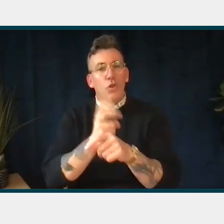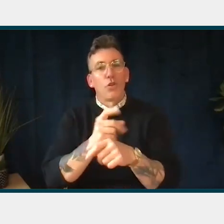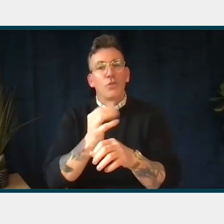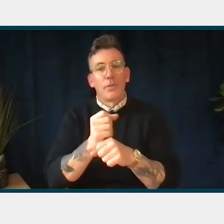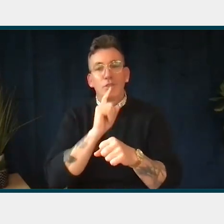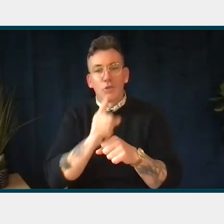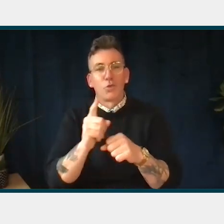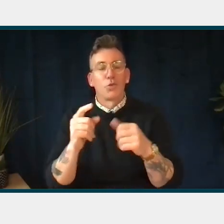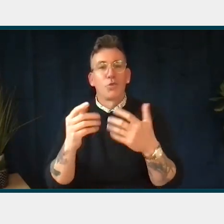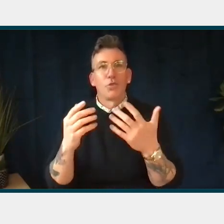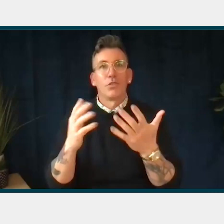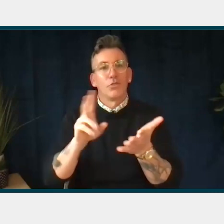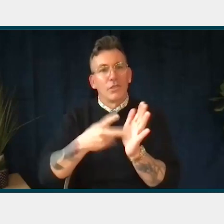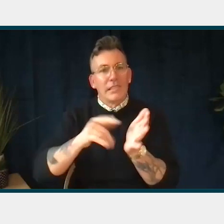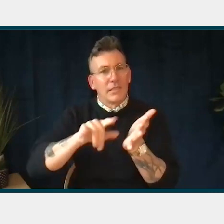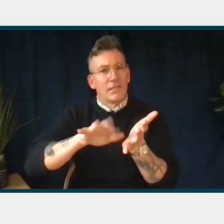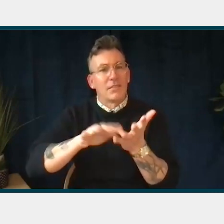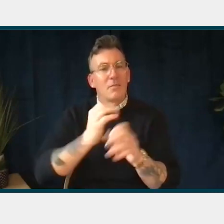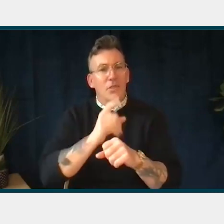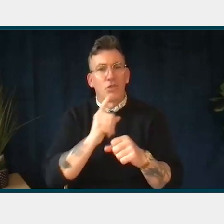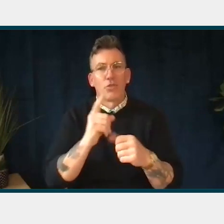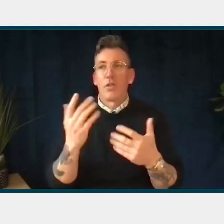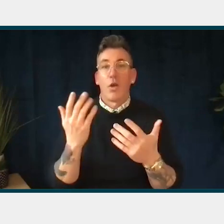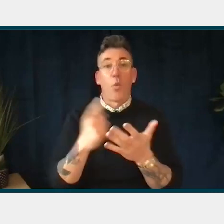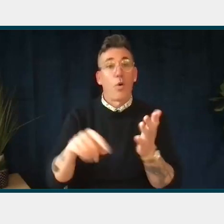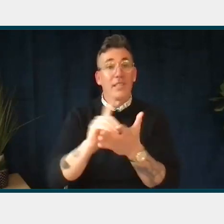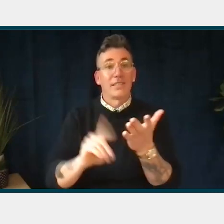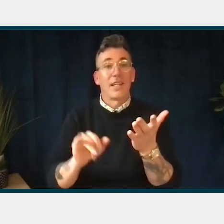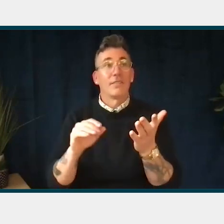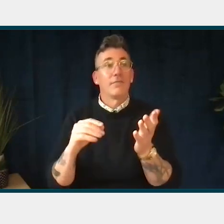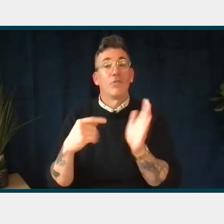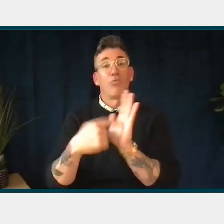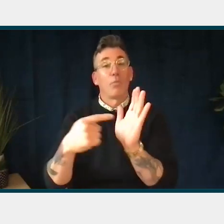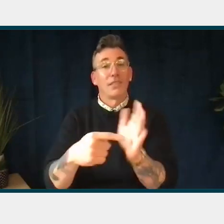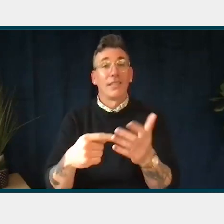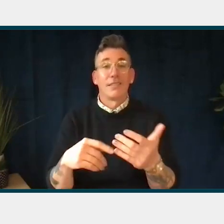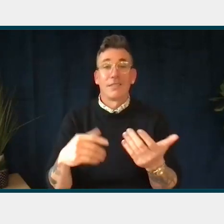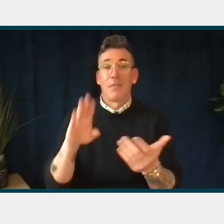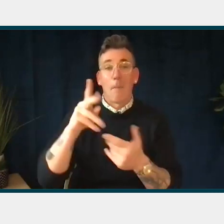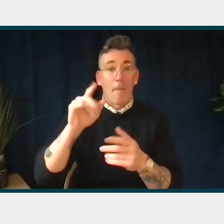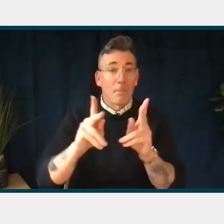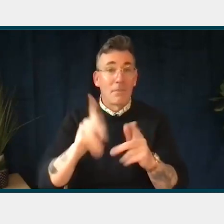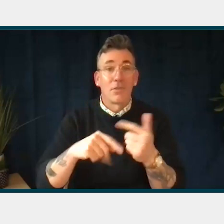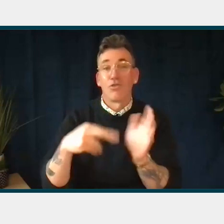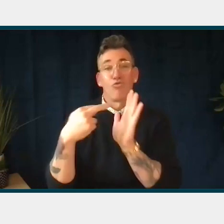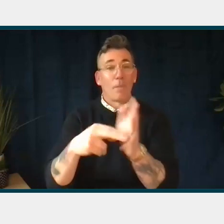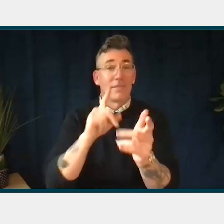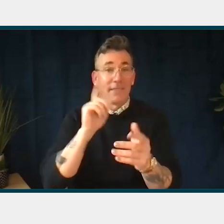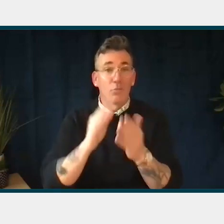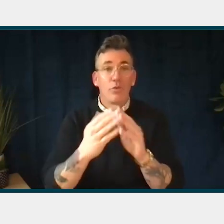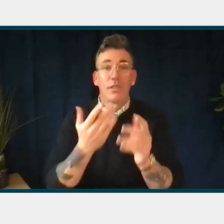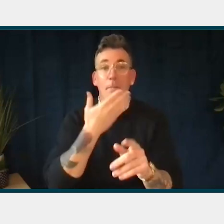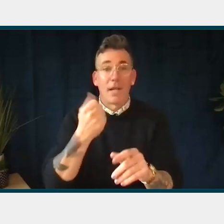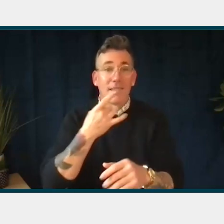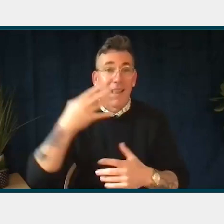them. But he worked hard to make sure, to double check, to make sure that what we designed was representative